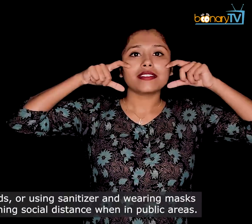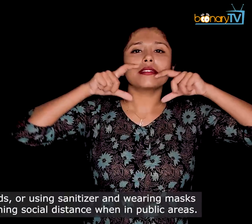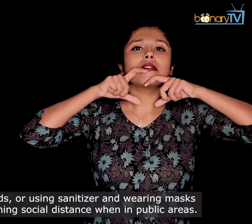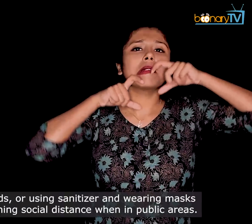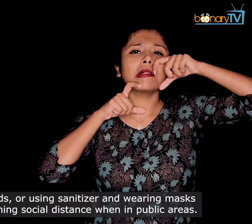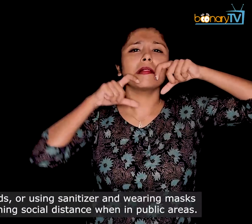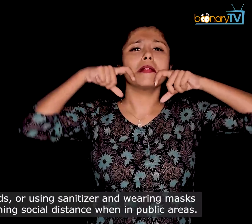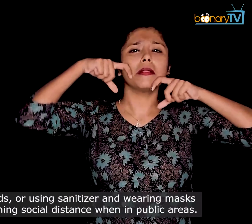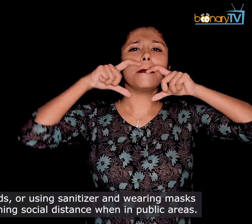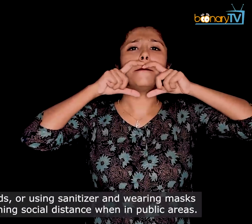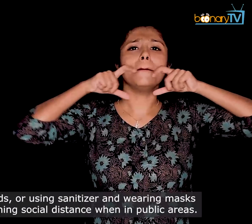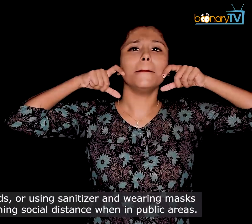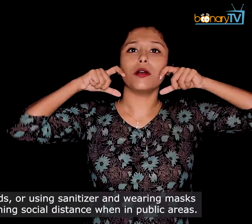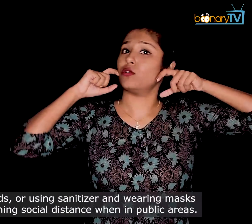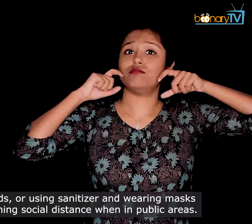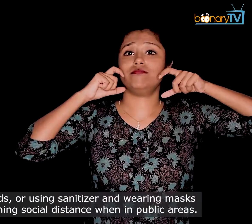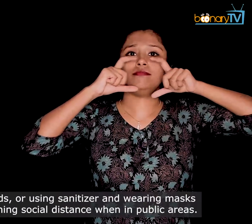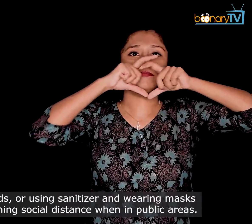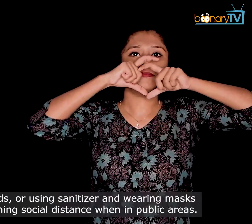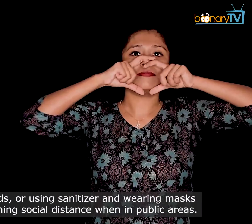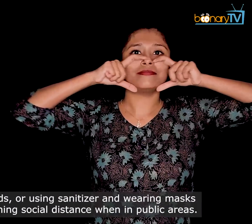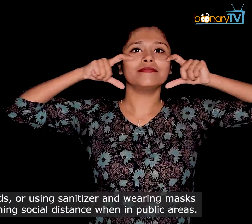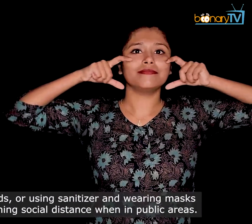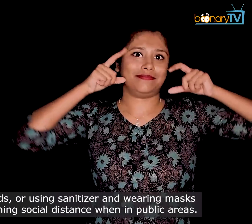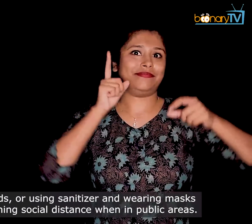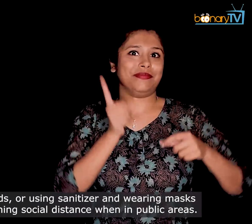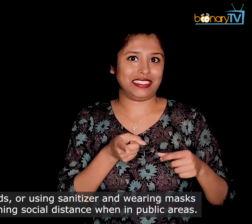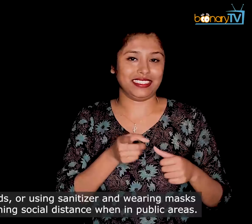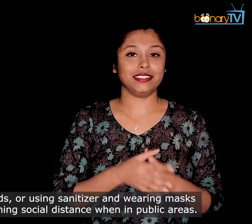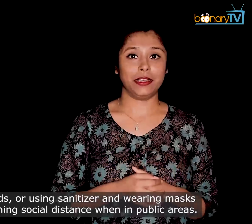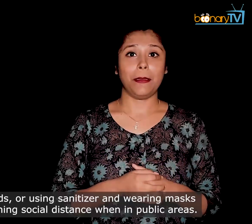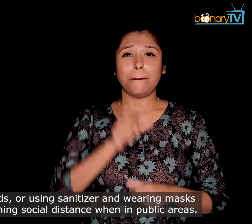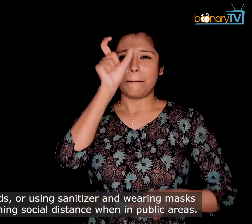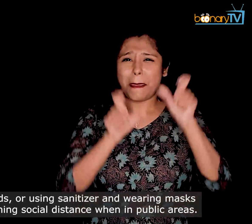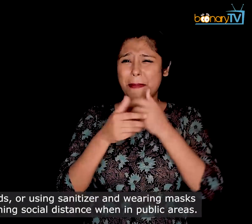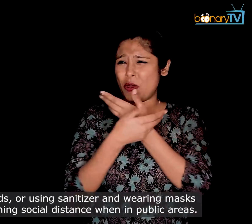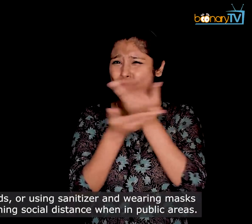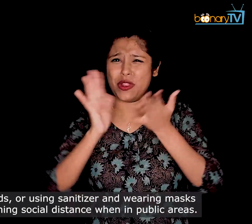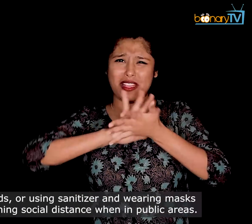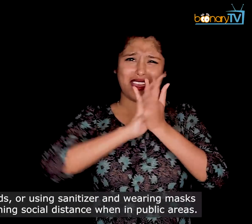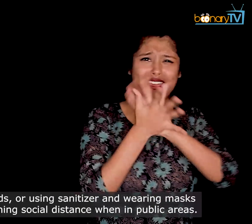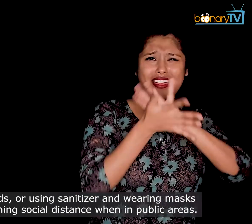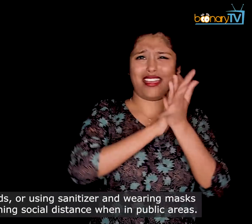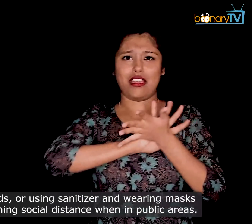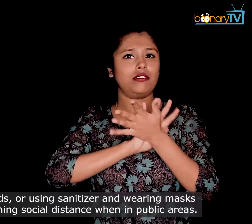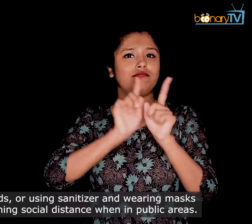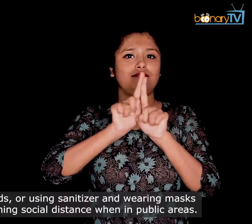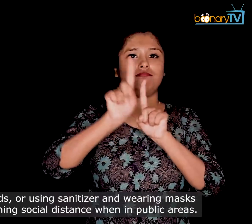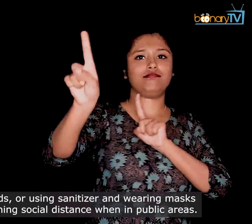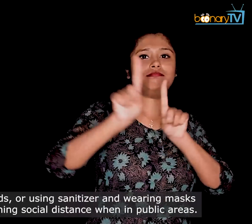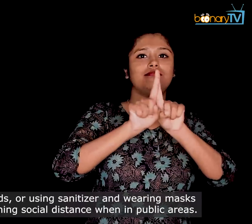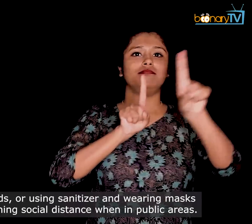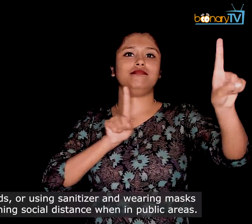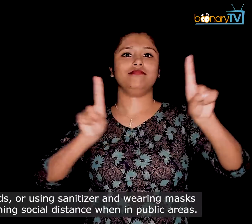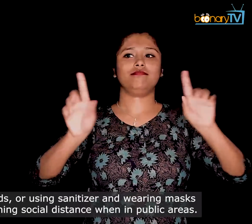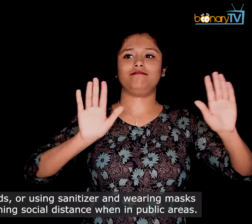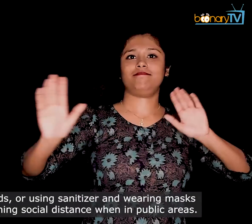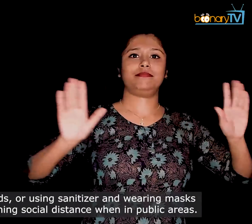masks properly and maintaining social distance when in public areas